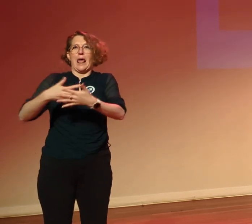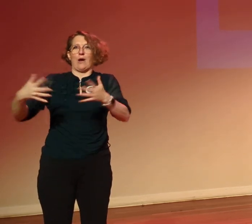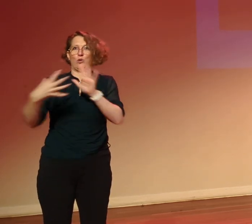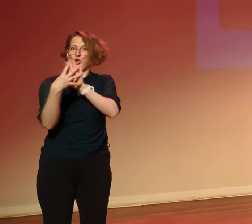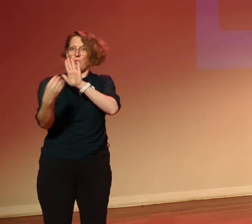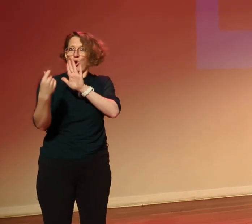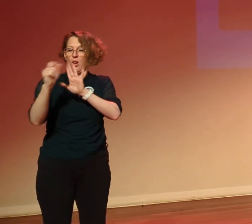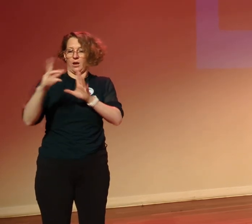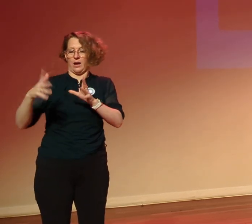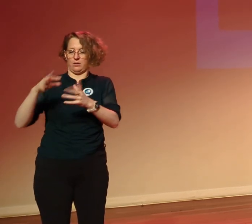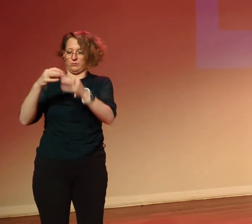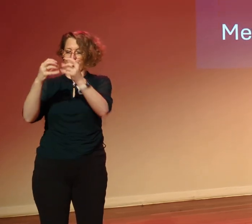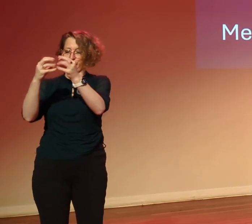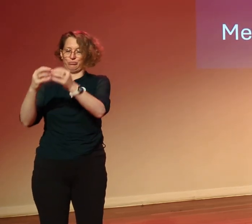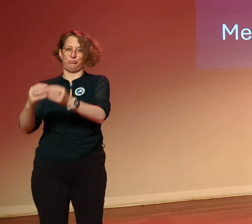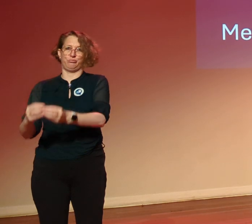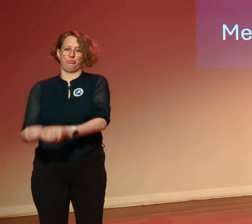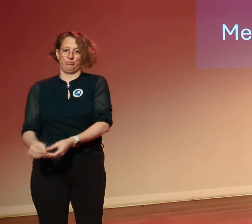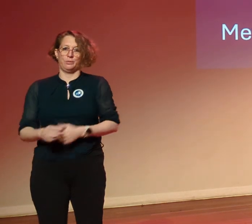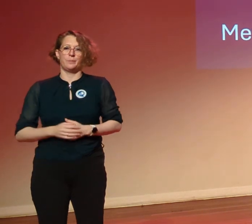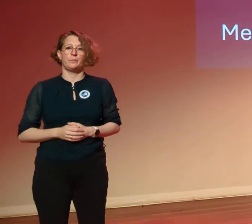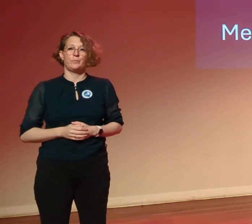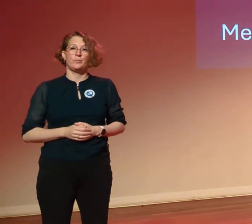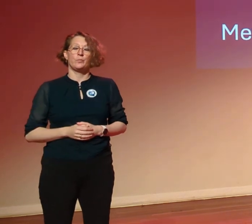sends back down the